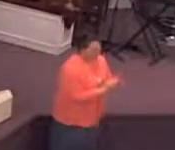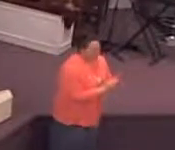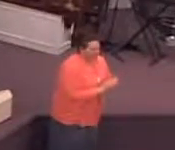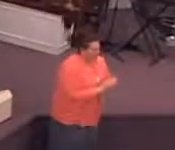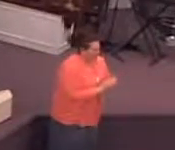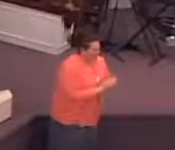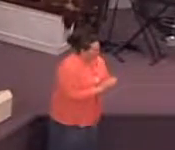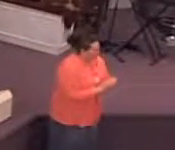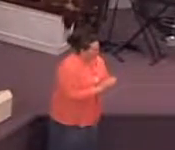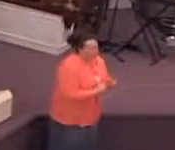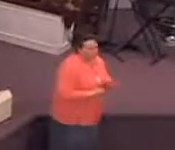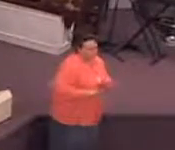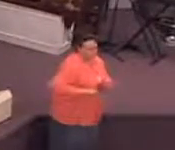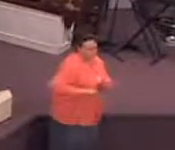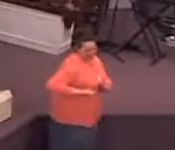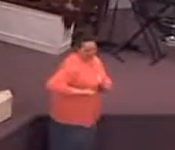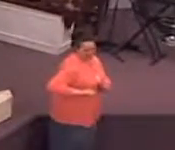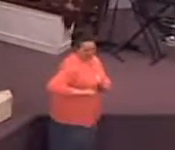Resentment.